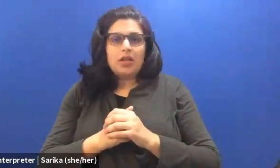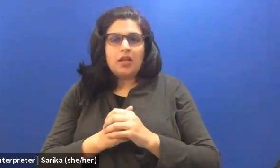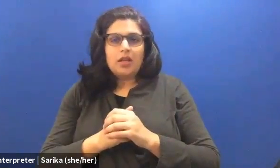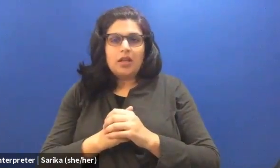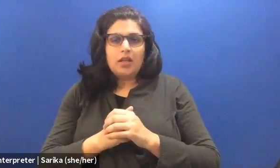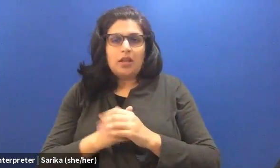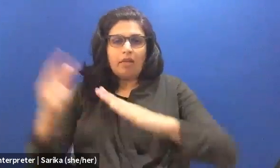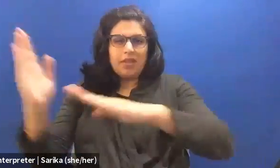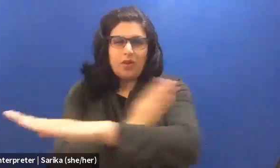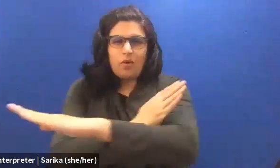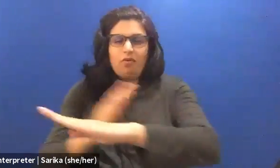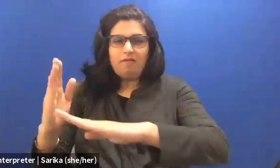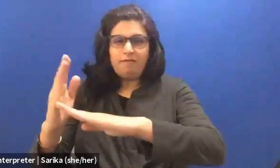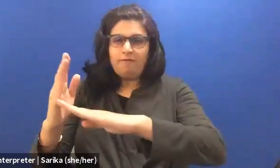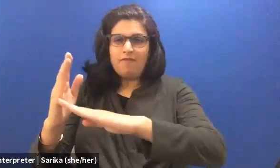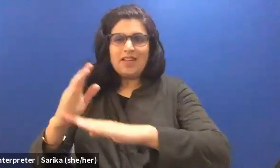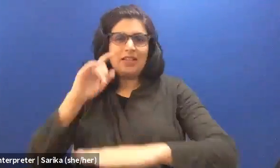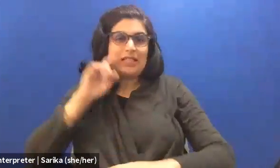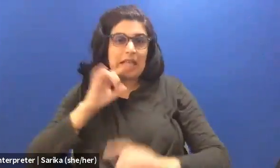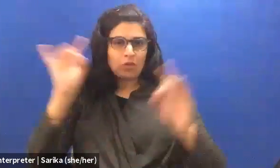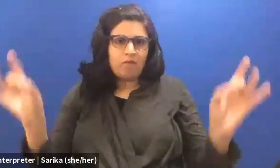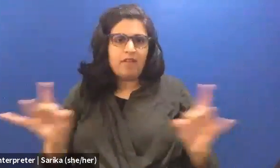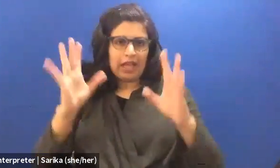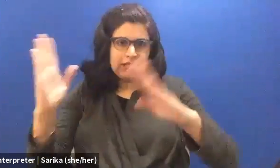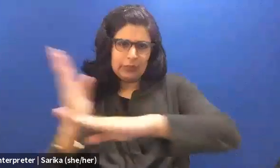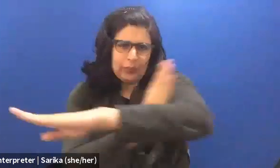wide range of sexual violence.